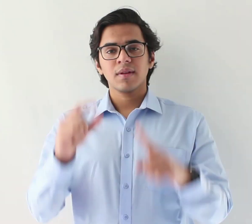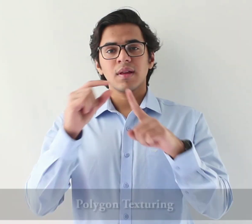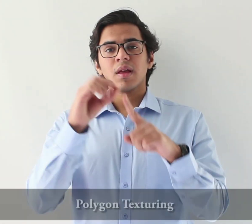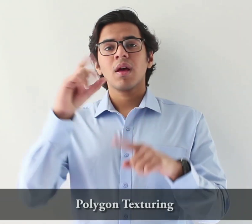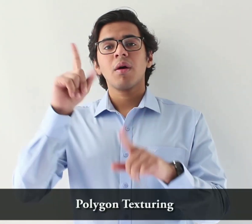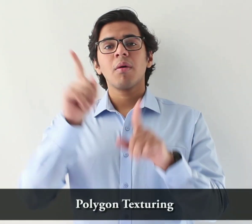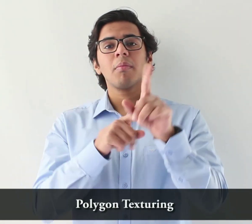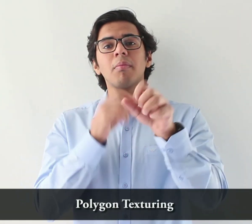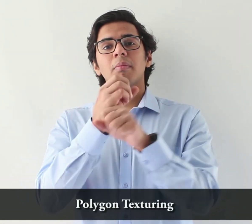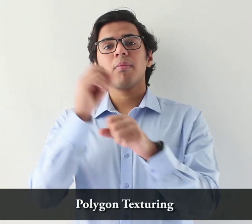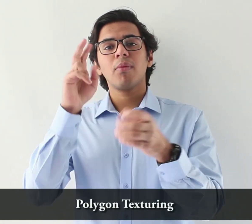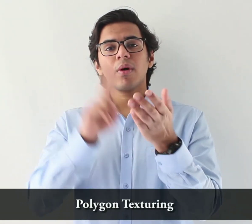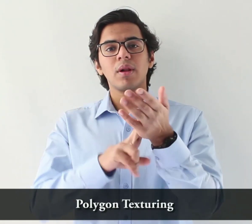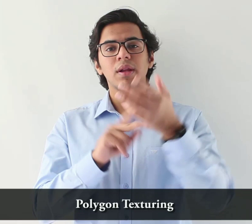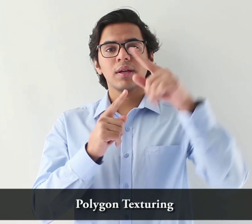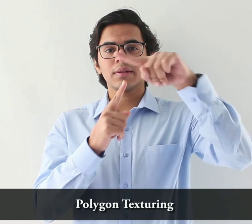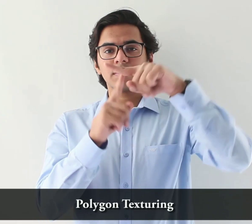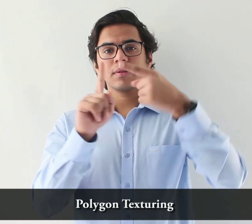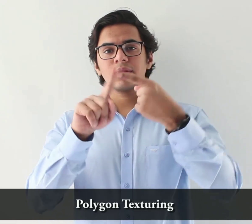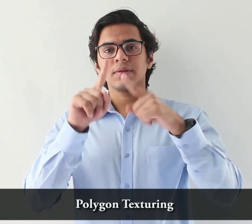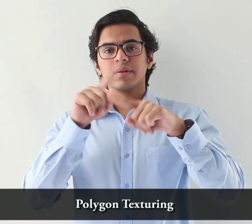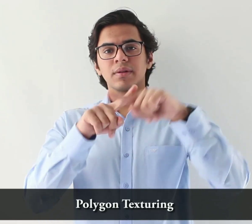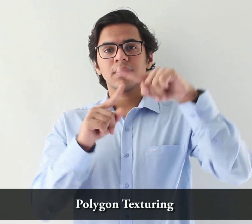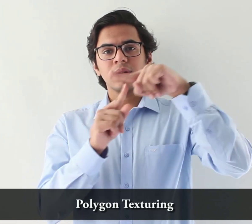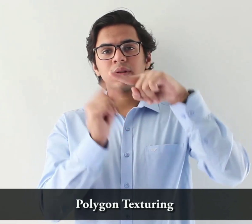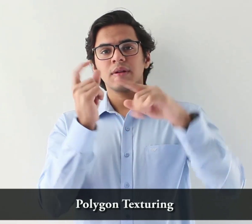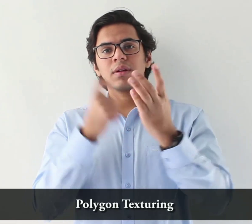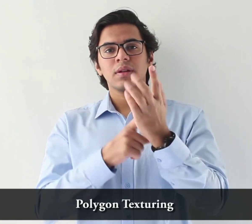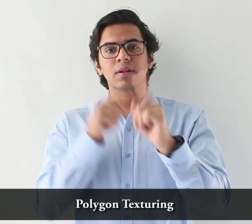Texturing. Polygon Texturing.